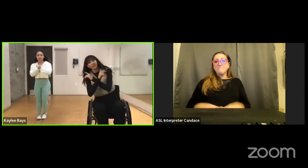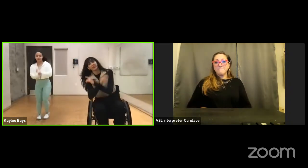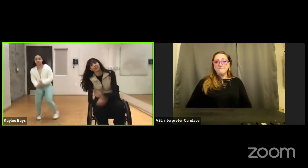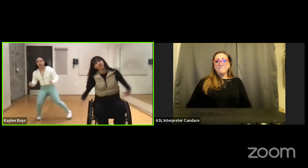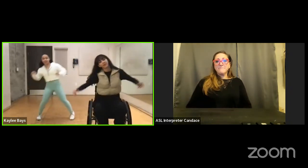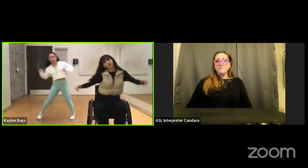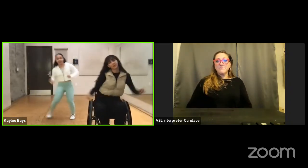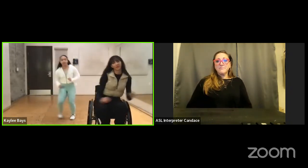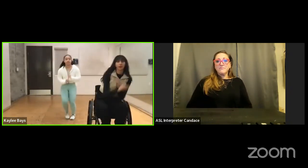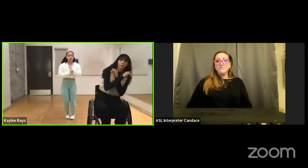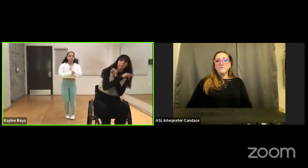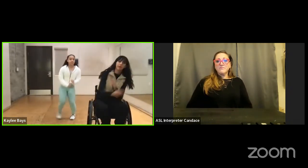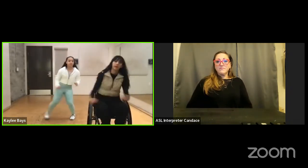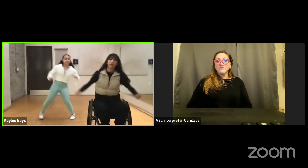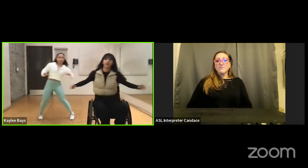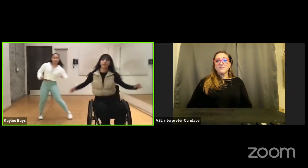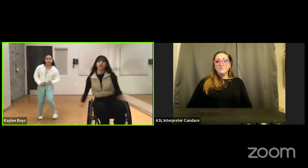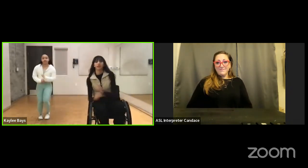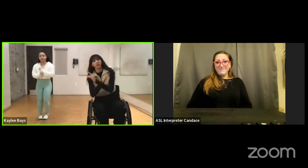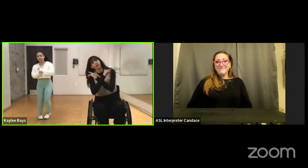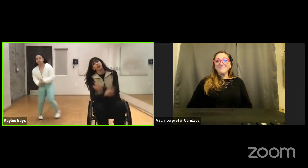step.